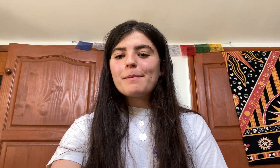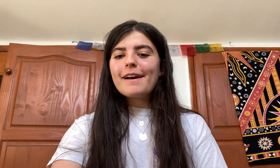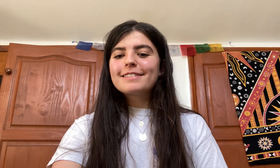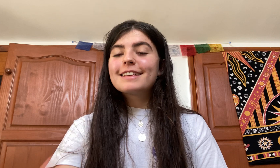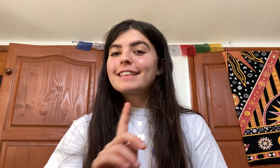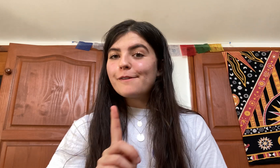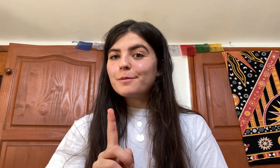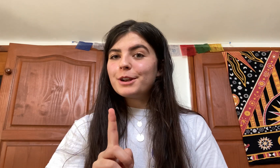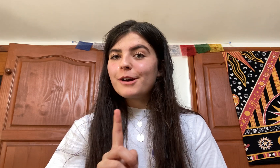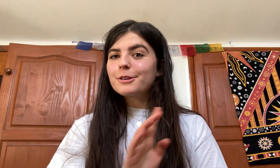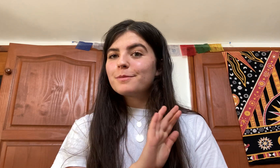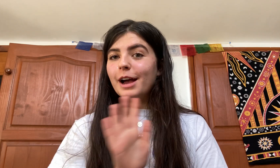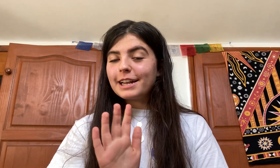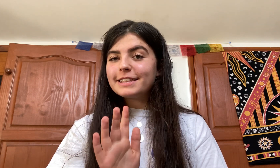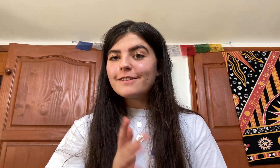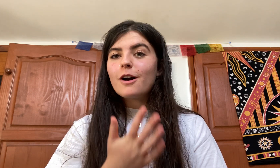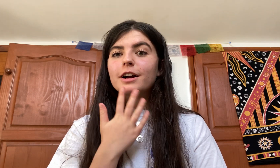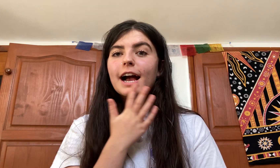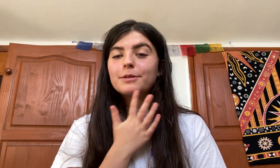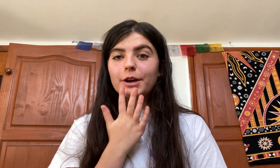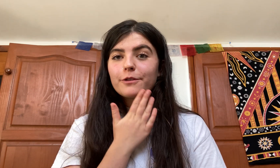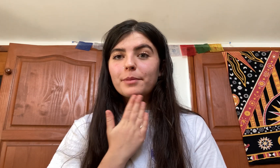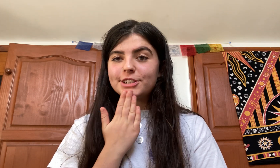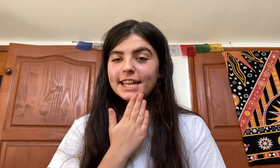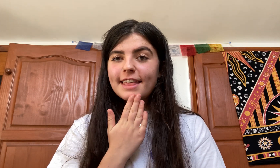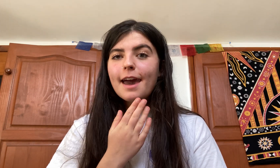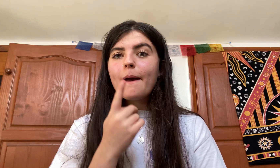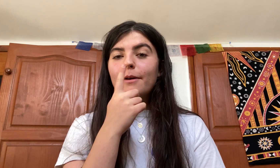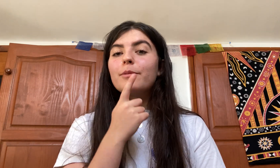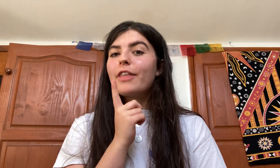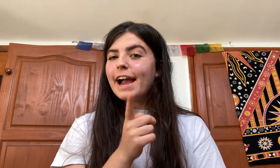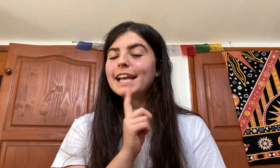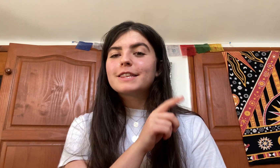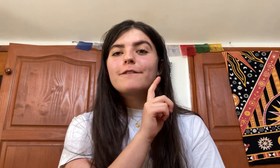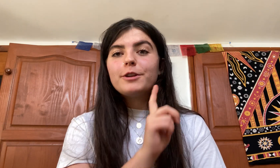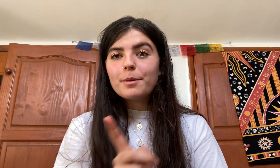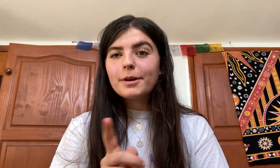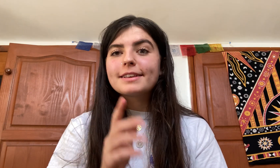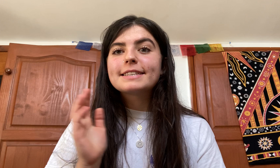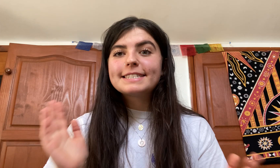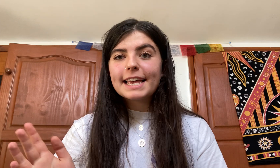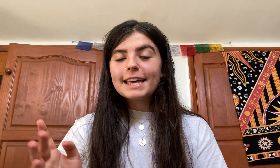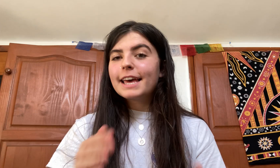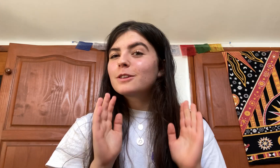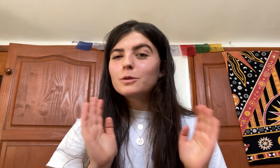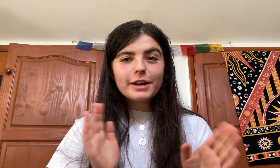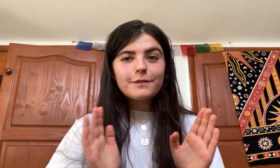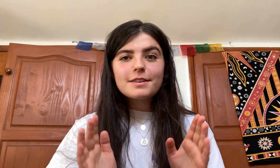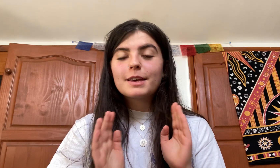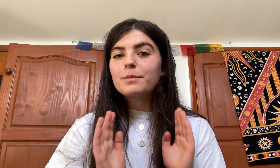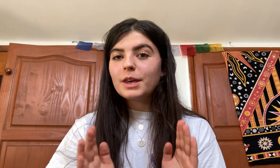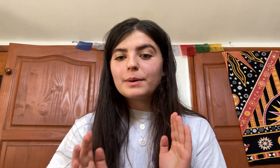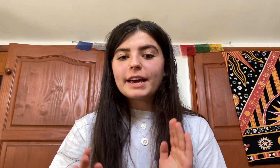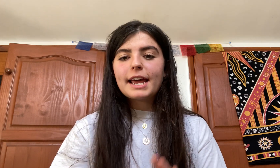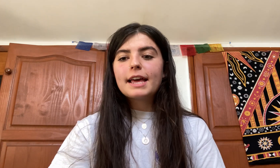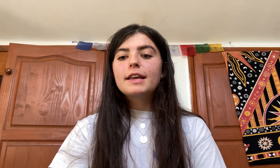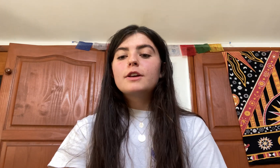remember, sign from the nose. I did that wrong. I was going from my chin there, but that is for numbers. See? Quite confusing, but you will get it.